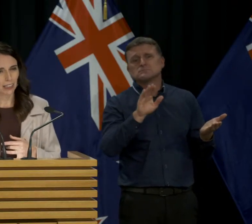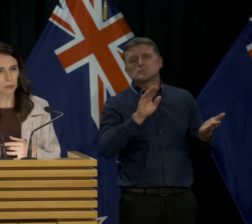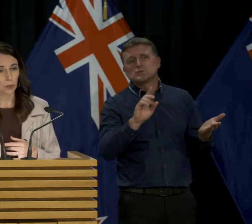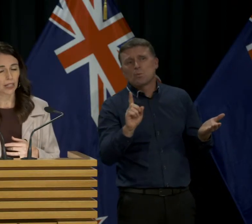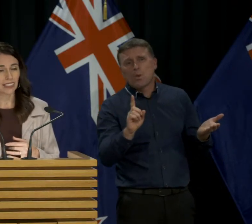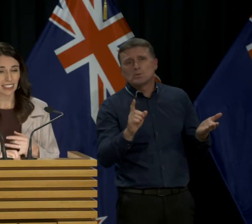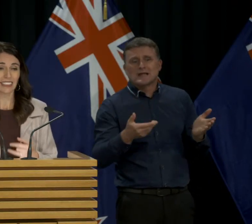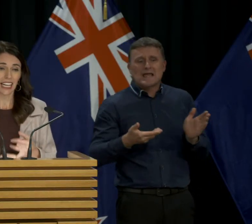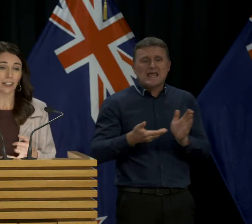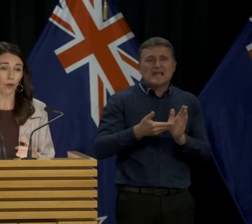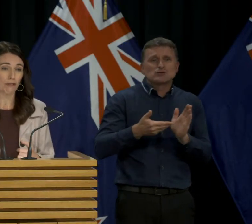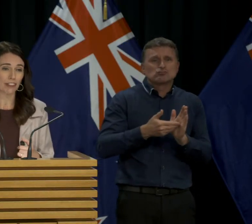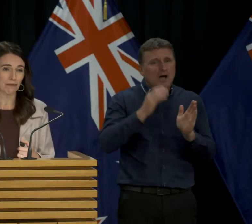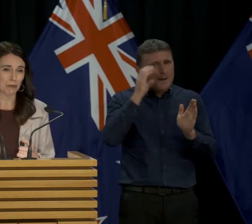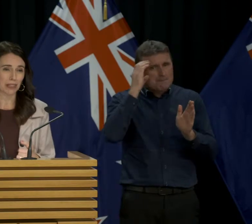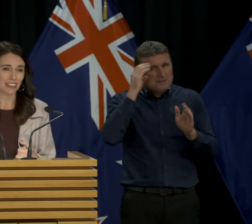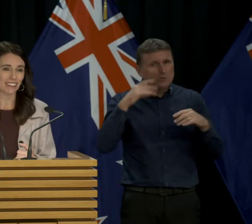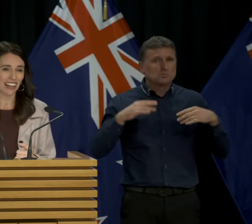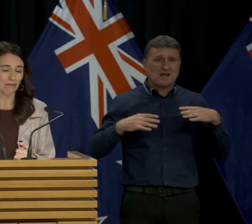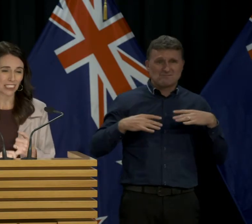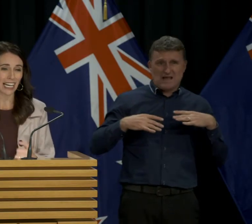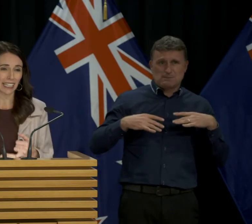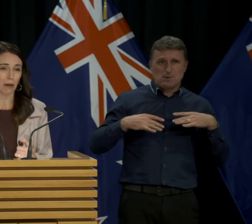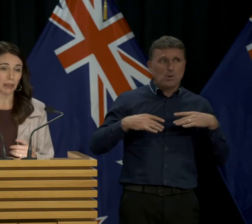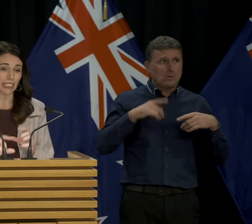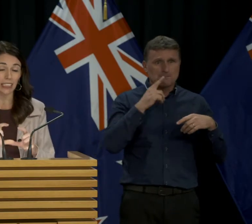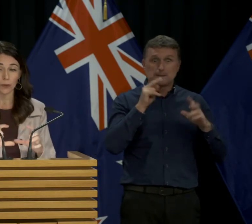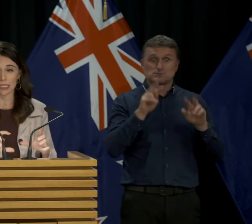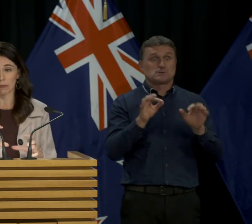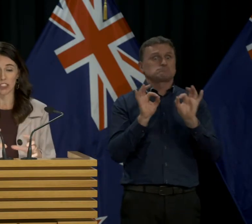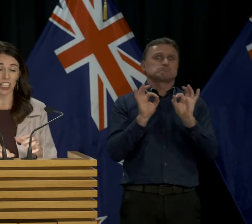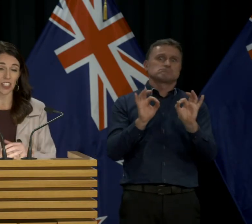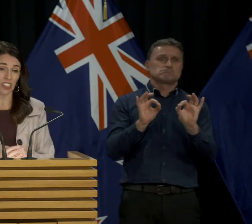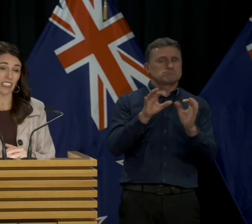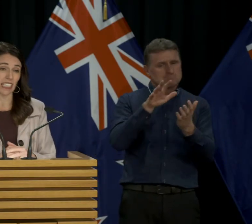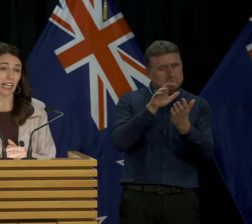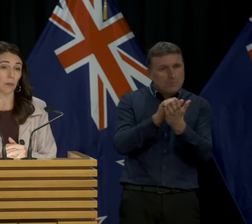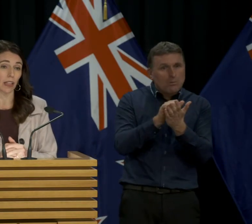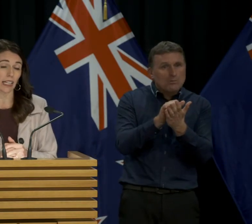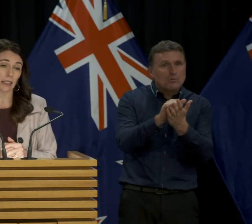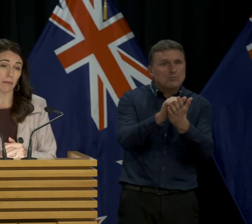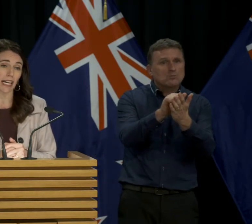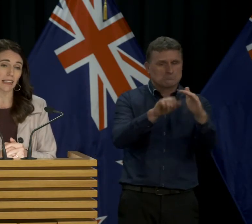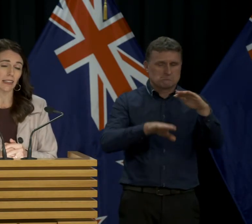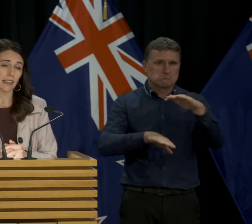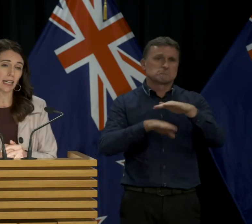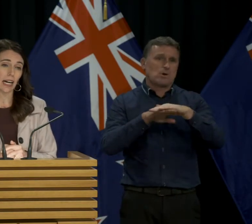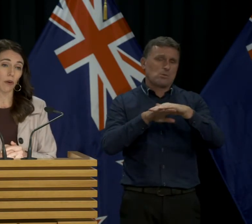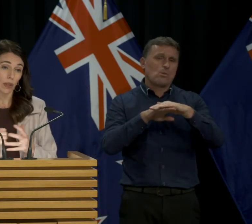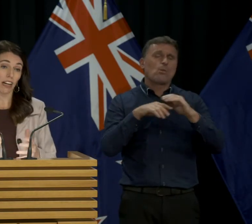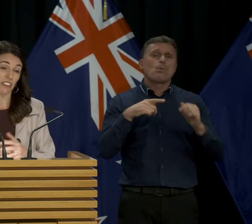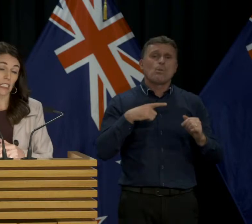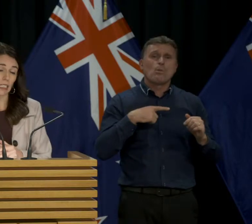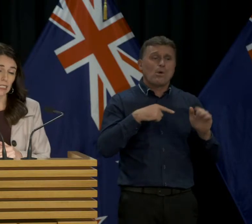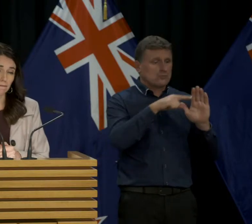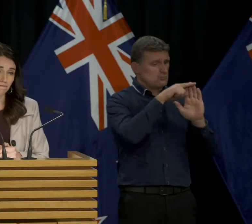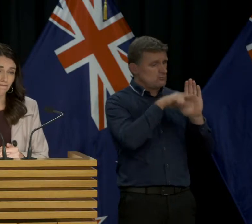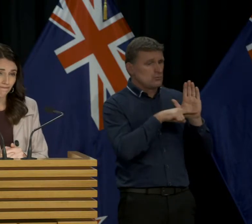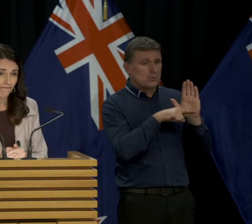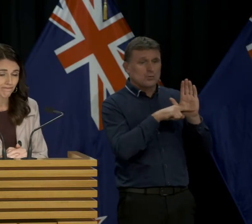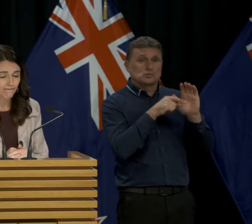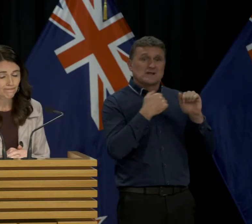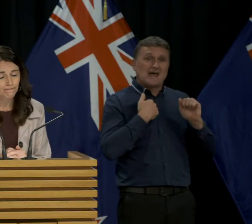we've got available, it doesn't take long for them to be taken up, particularly with some of the changes I've indicated we're likely to make with our